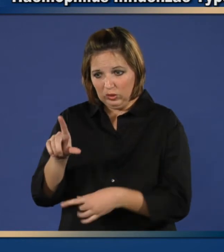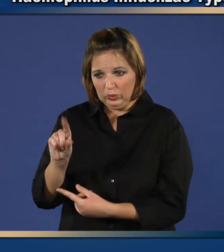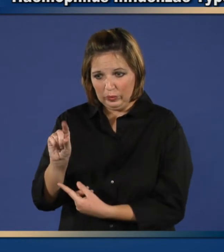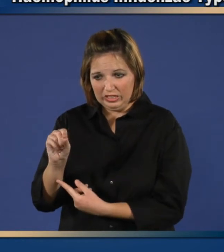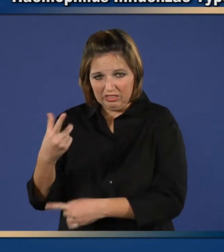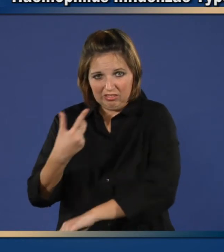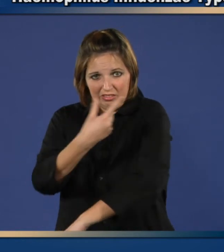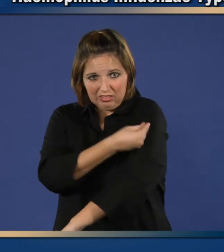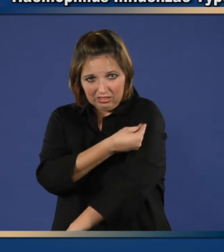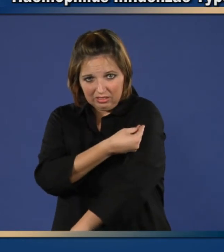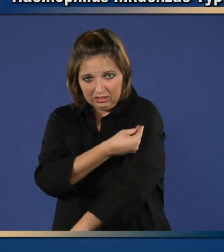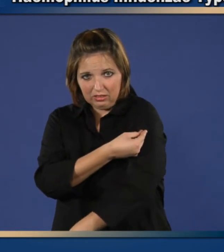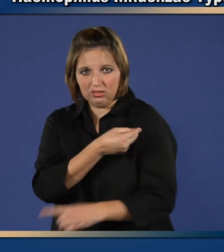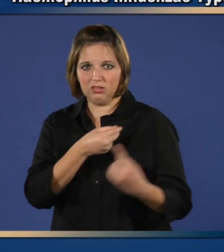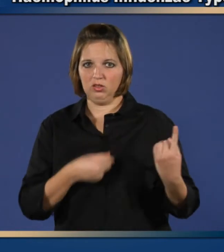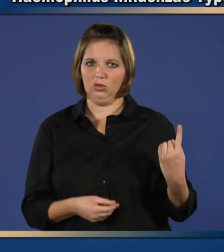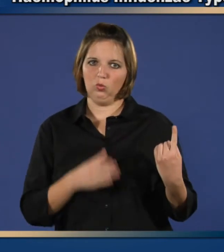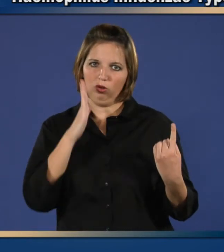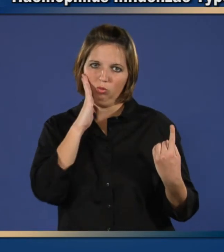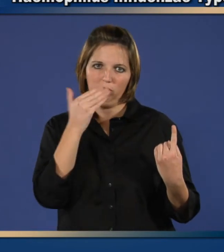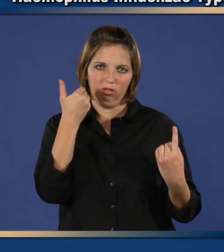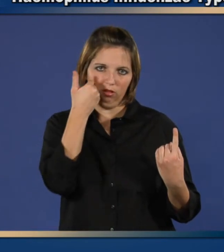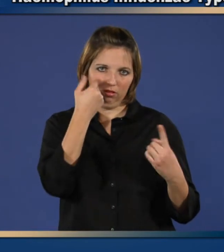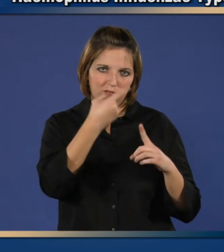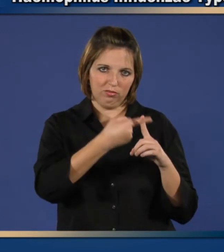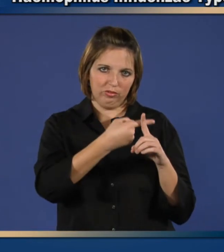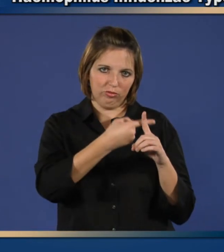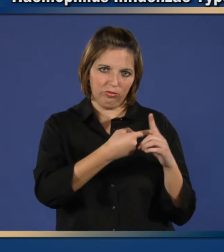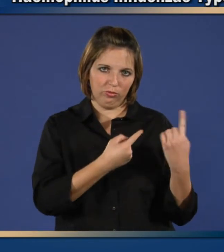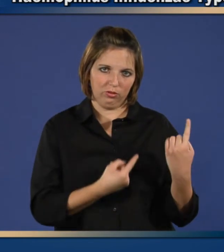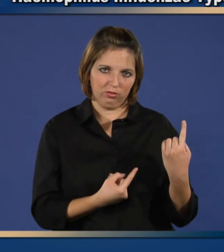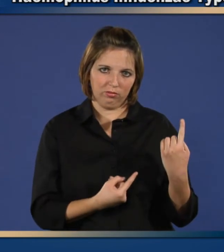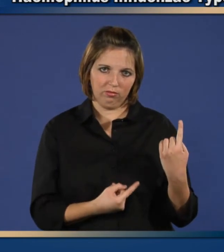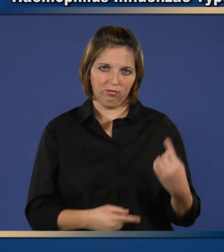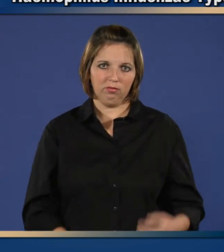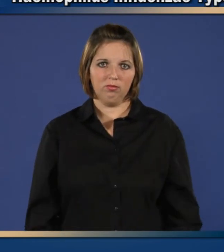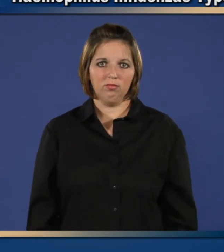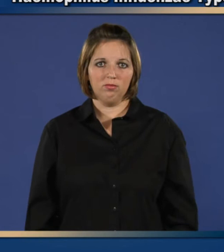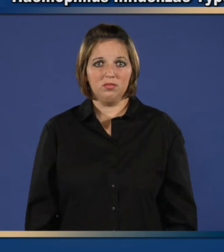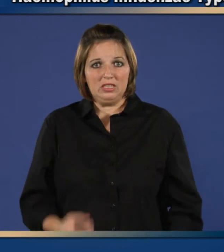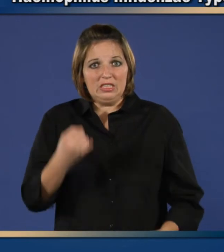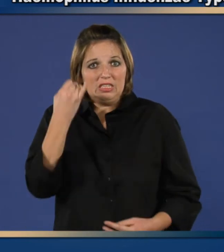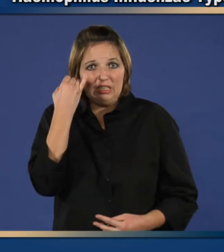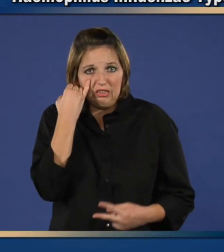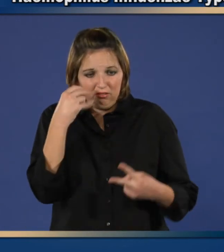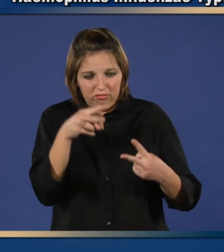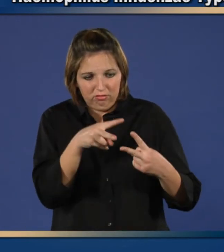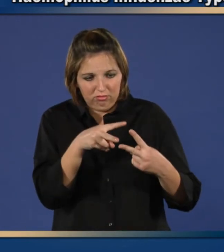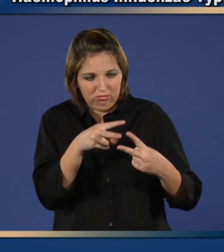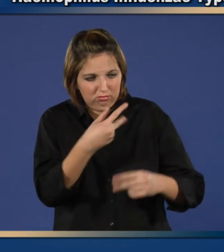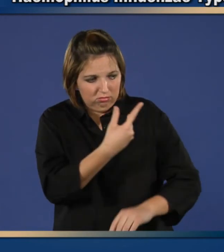If these problems happen, they usually start within a day of vaccination.